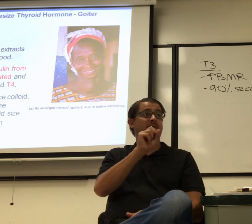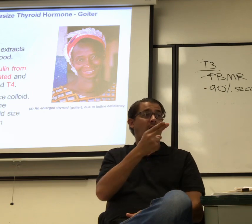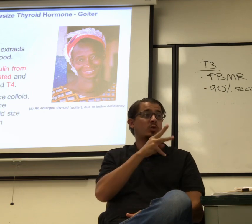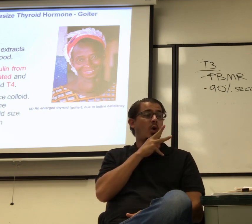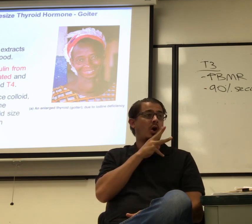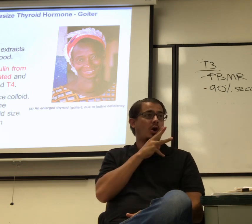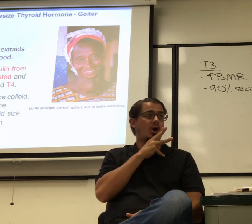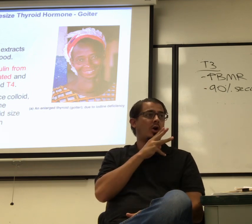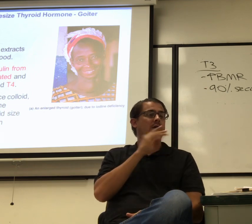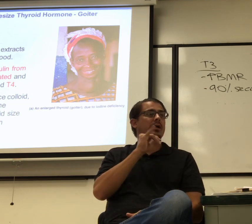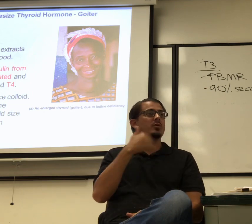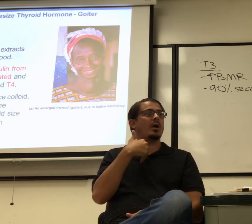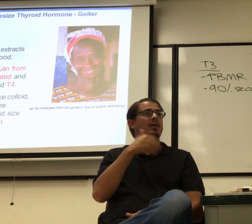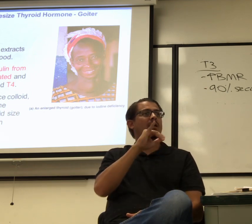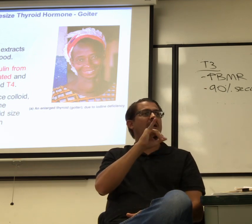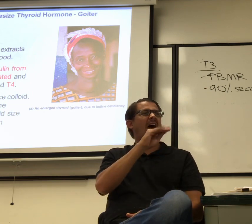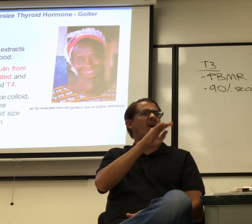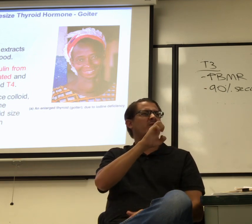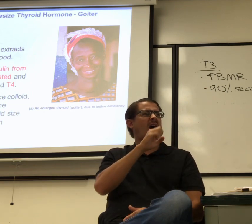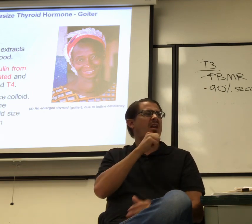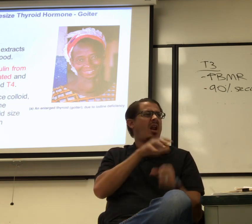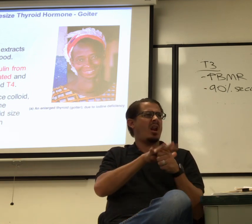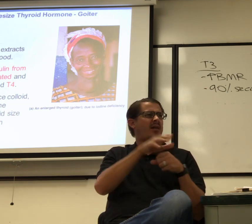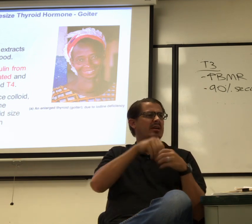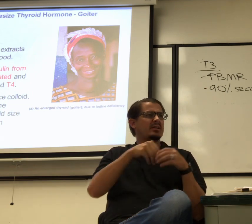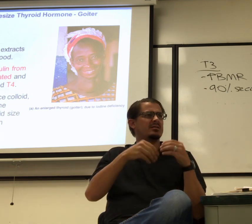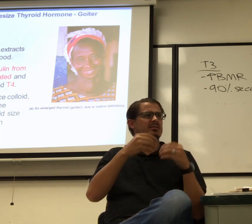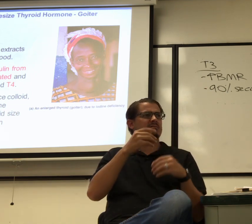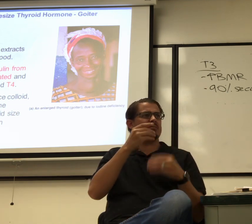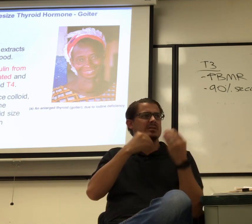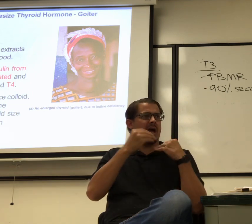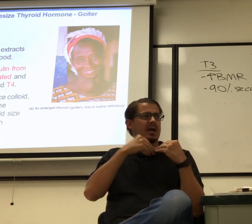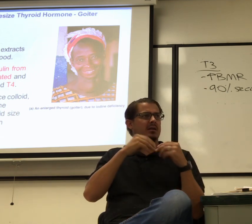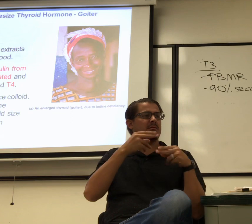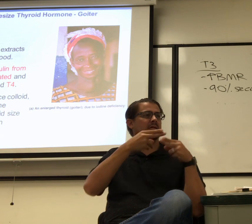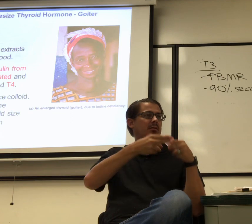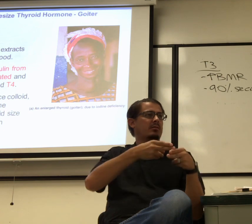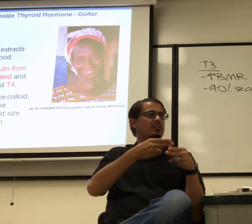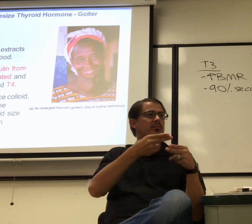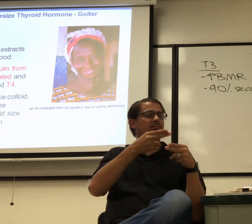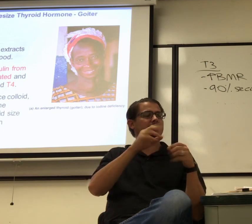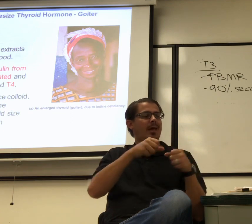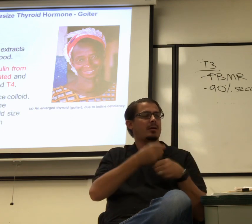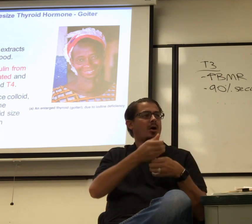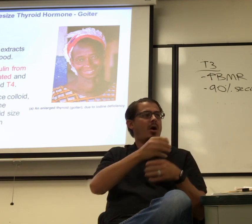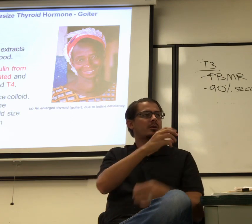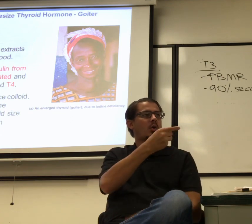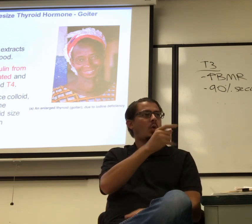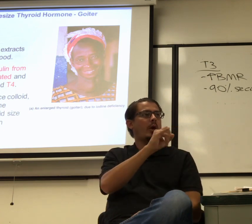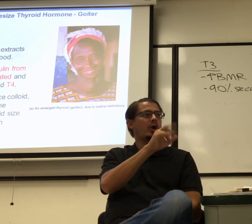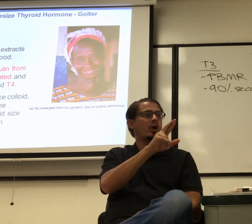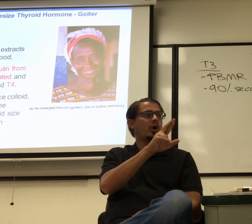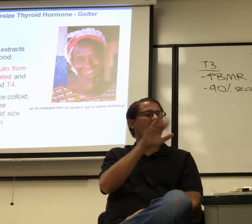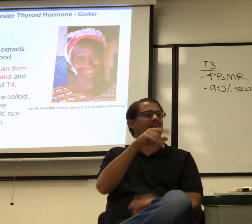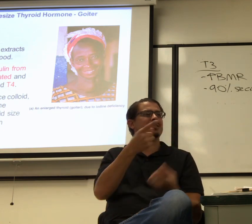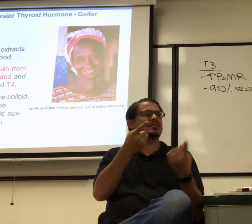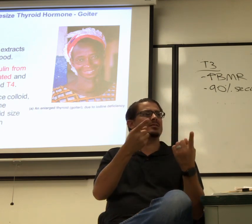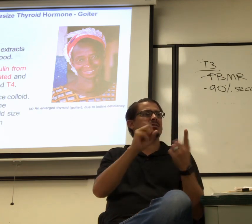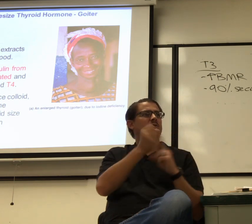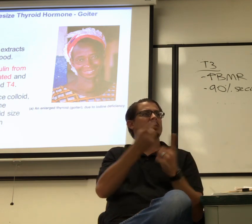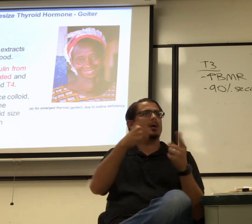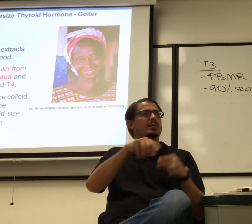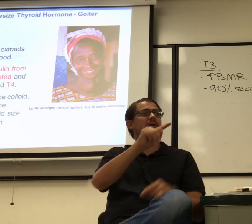you're not exposed to a lot of salinity in the water. It's all fresh water. You might have an iodine deficiency in your diet, which